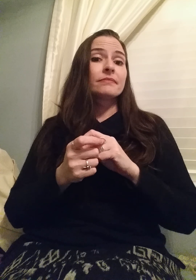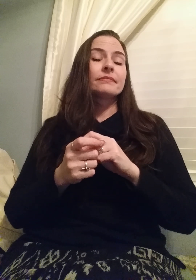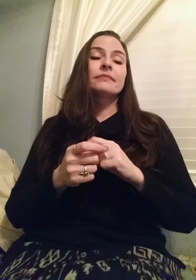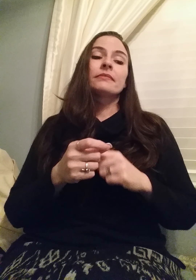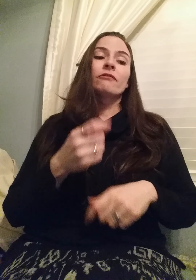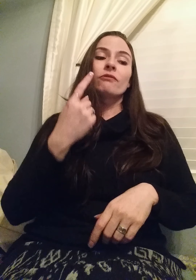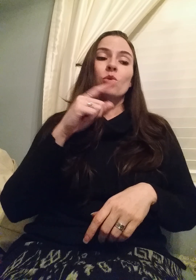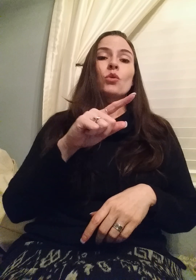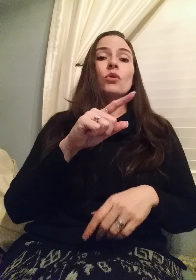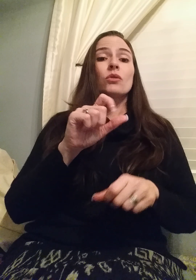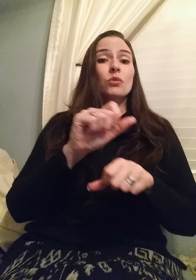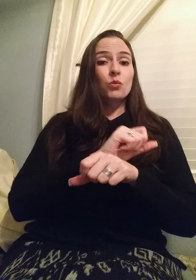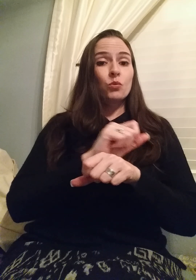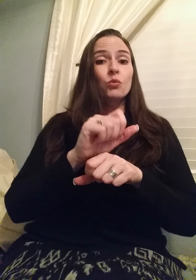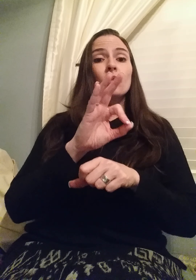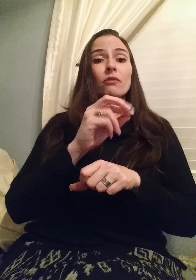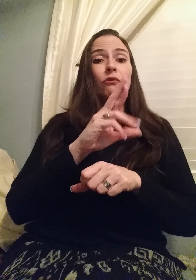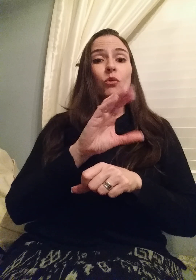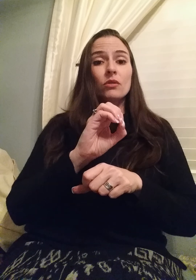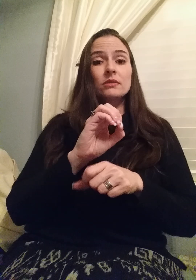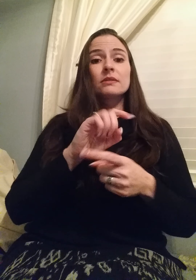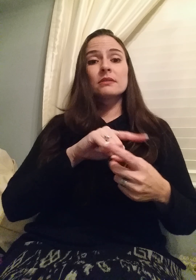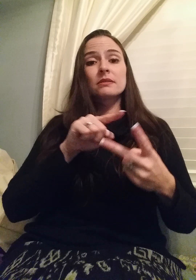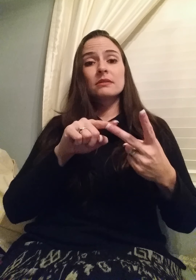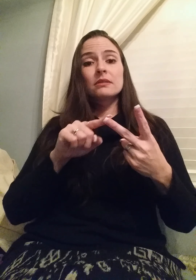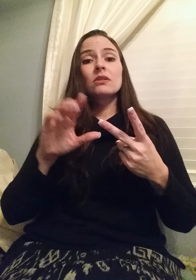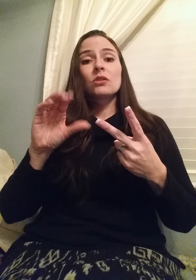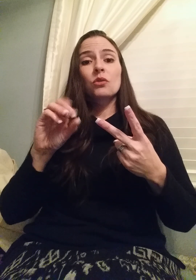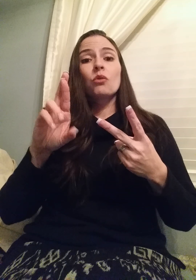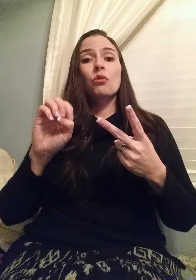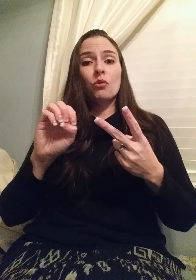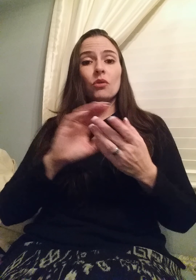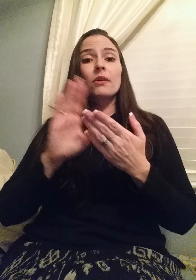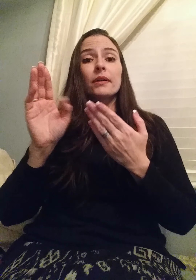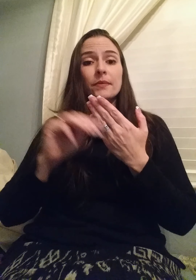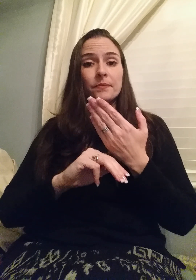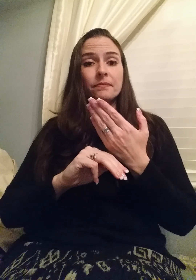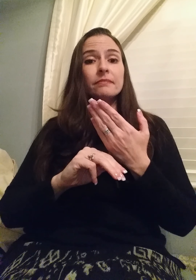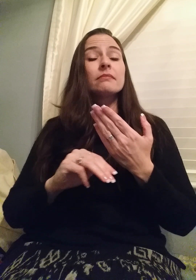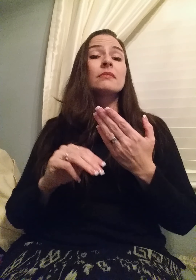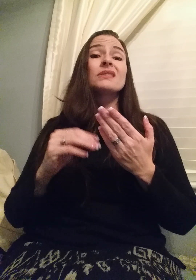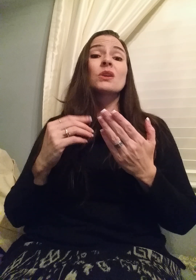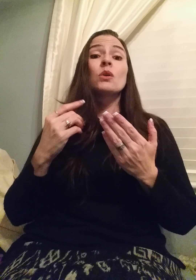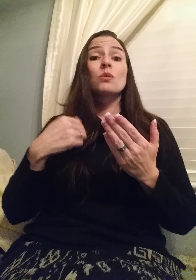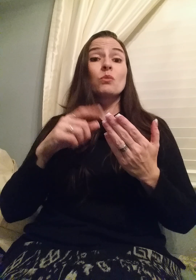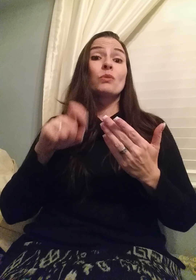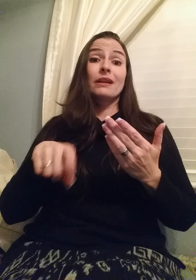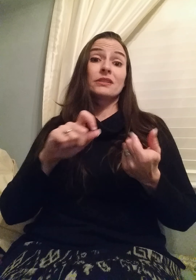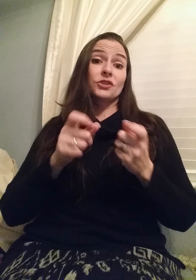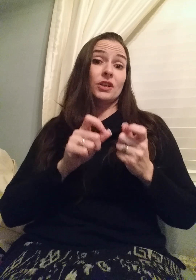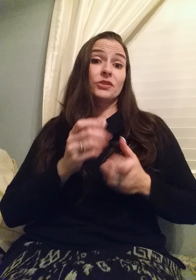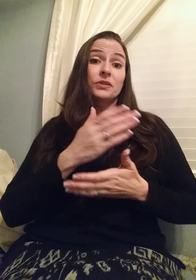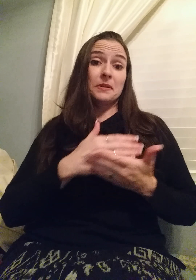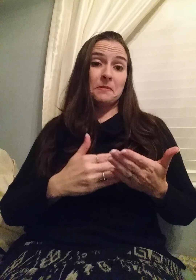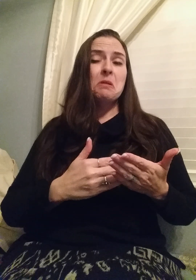curriculum. And while we were making those changes, we opted to go ahead and make the changes we needed to in